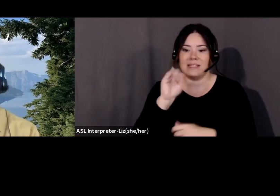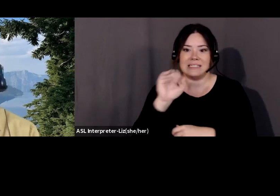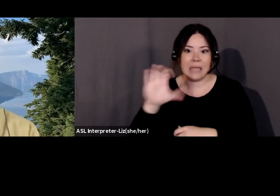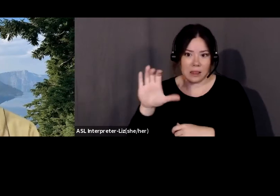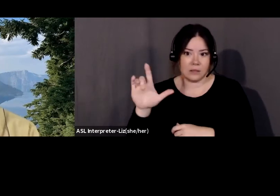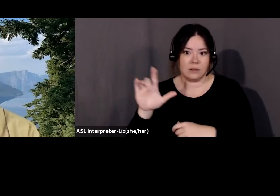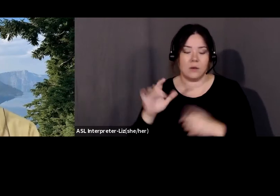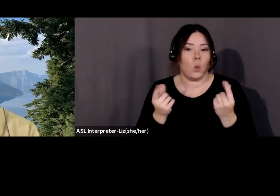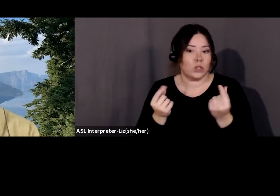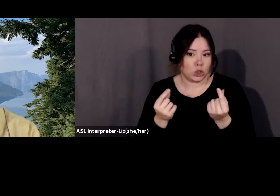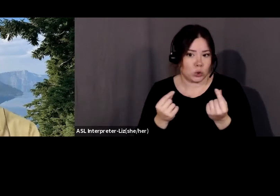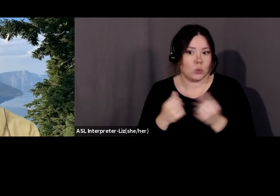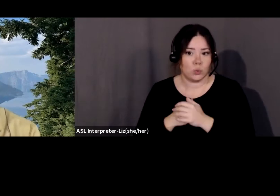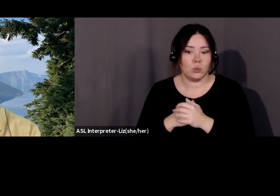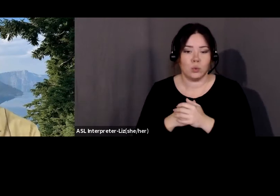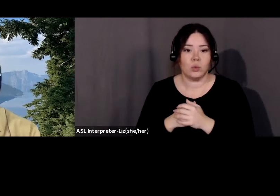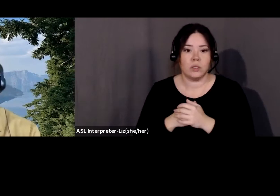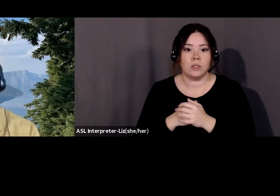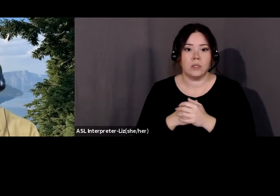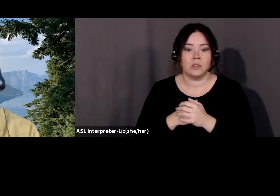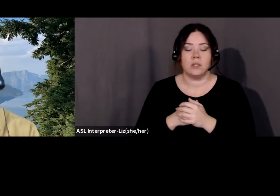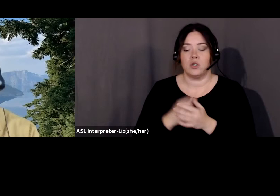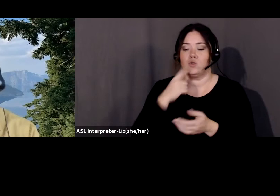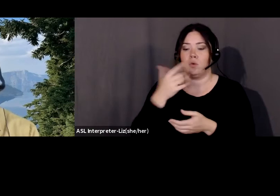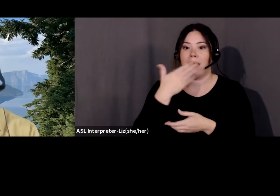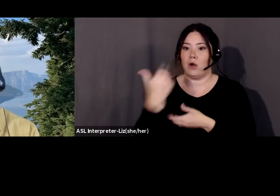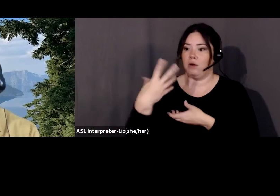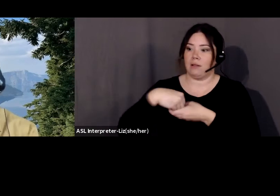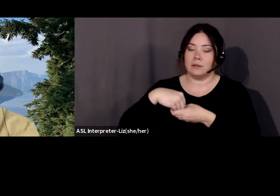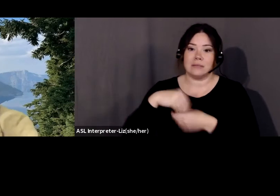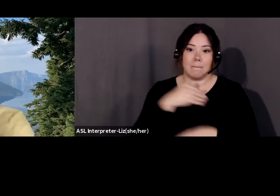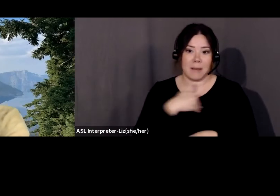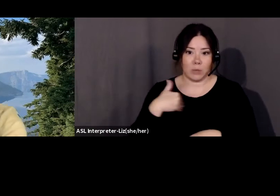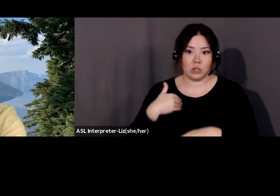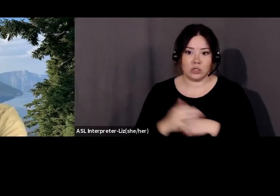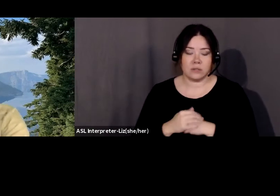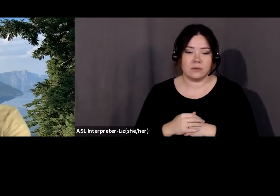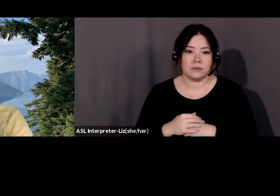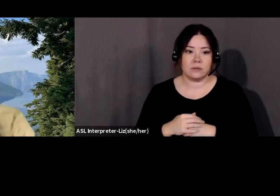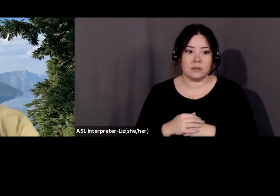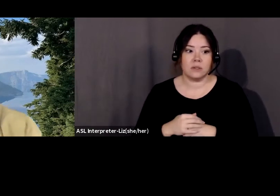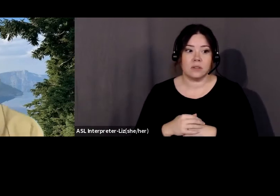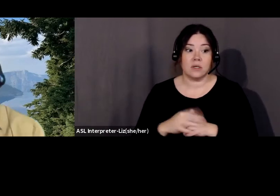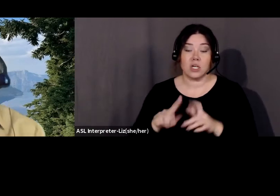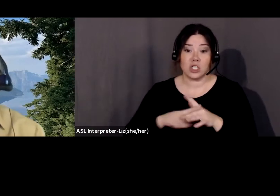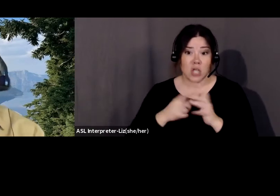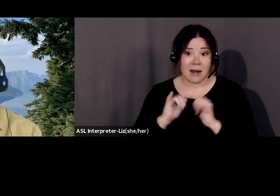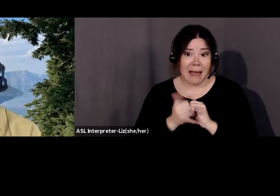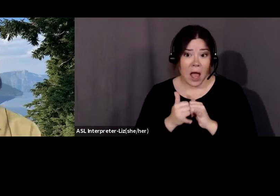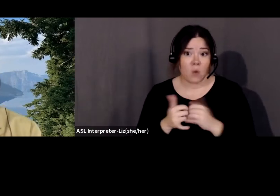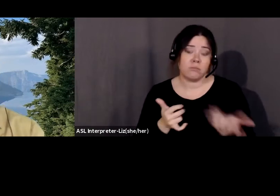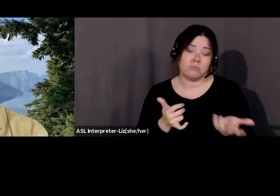conversations that could better engage members. And a lot of it really does start with keeping it